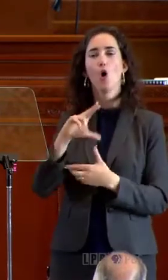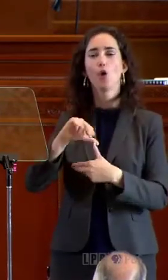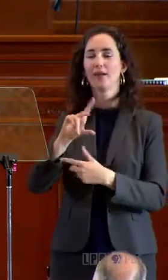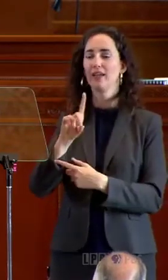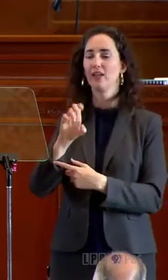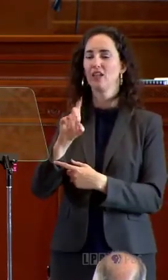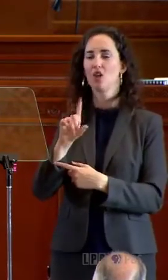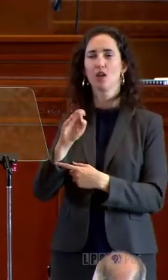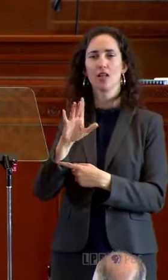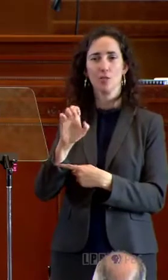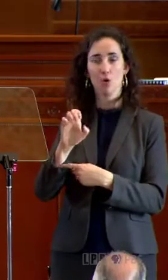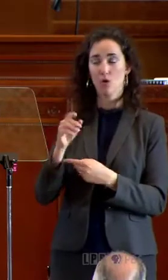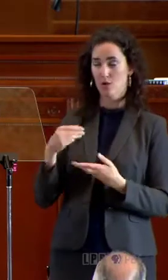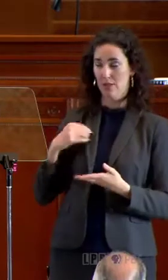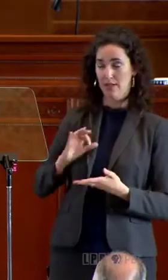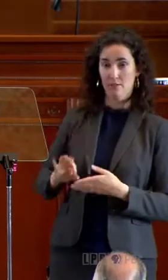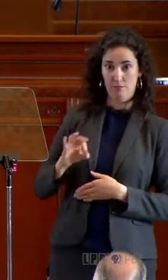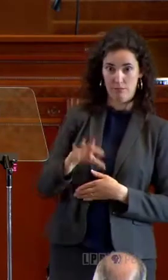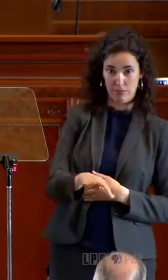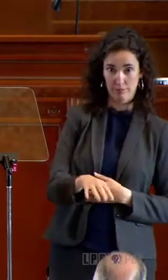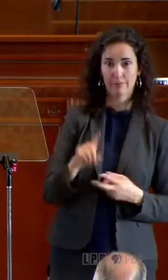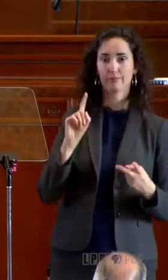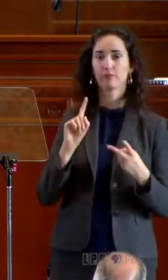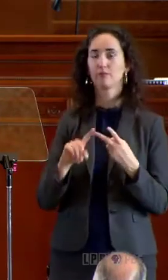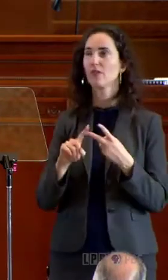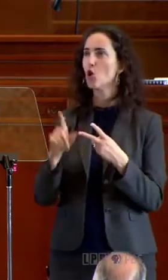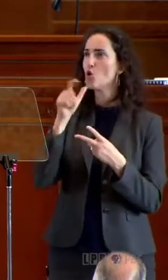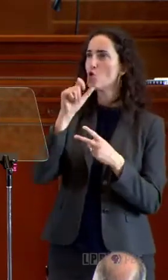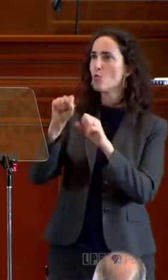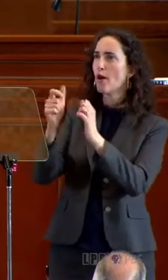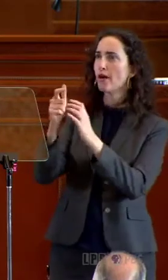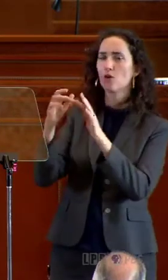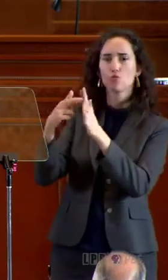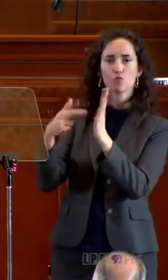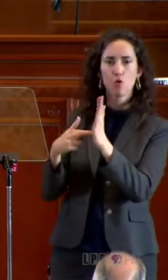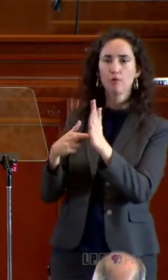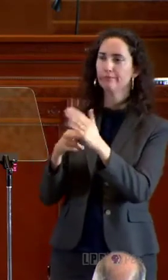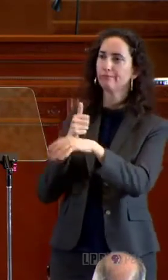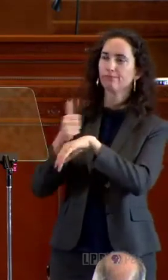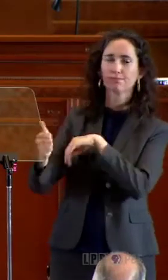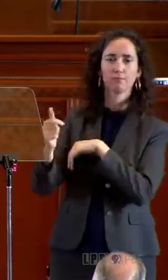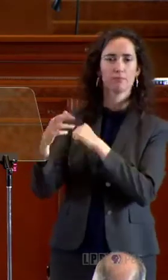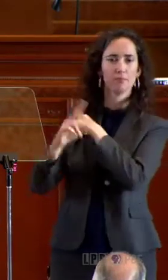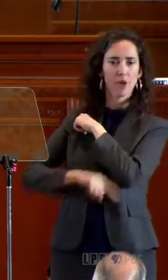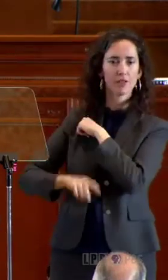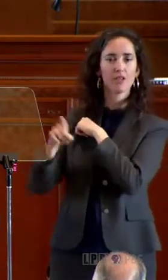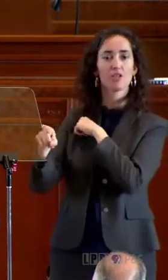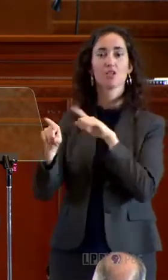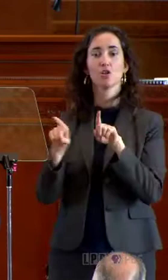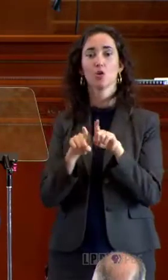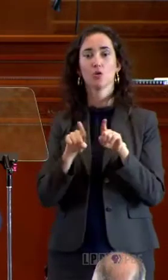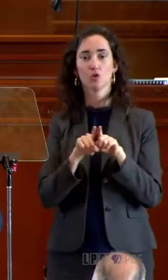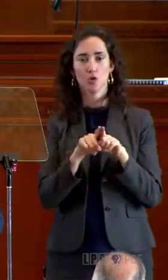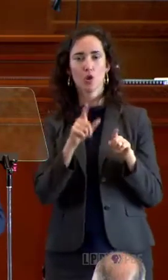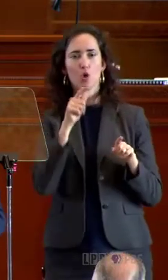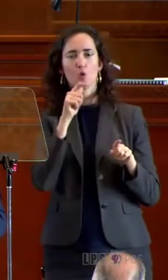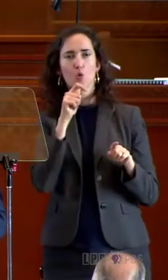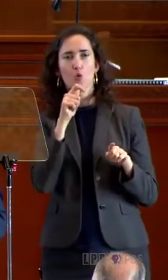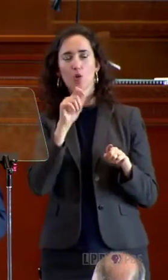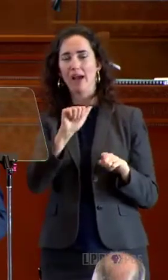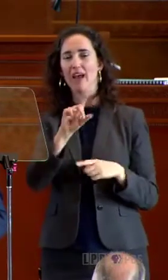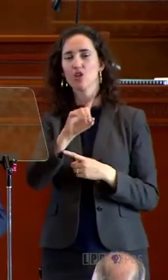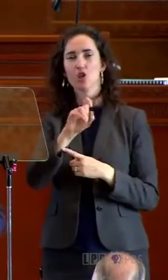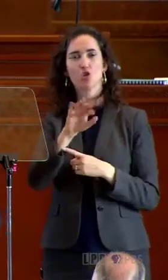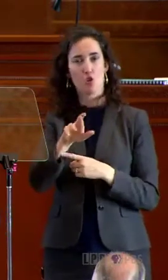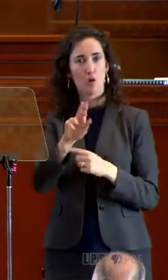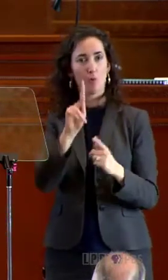transparency, enforcing insurance fraud laws against bad actors, revamping the adjuster registry so that policyholders can verify their